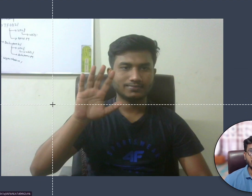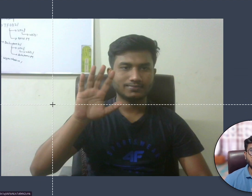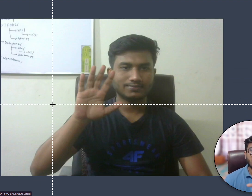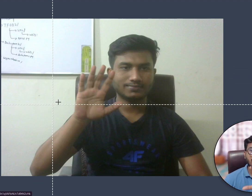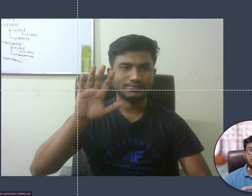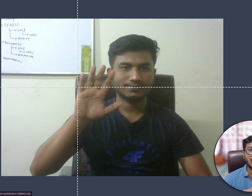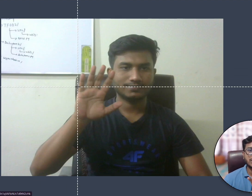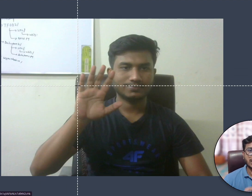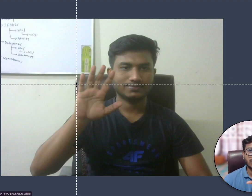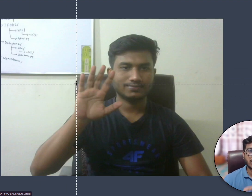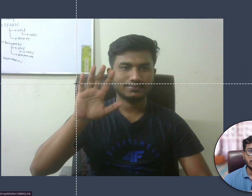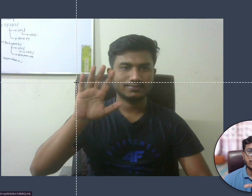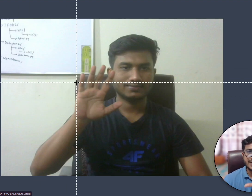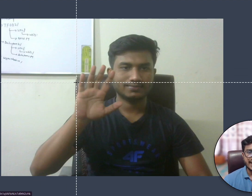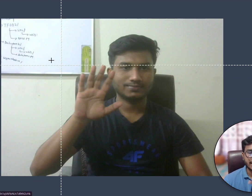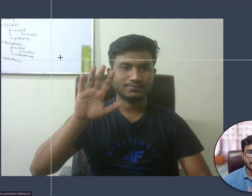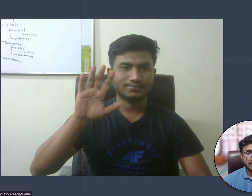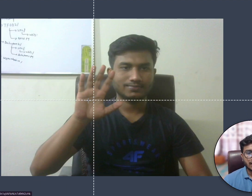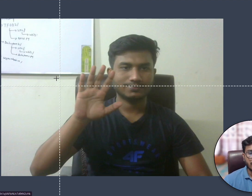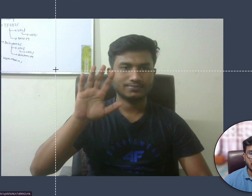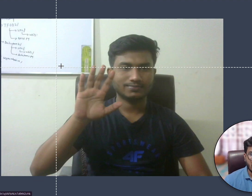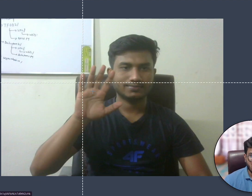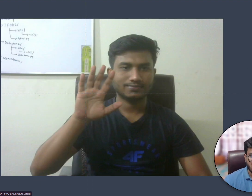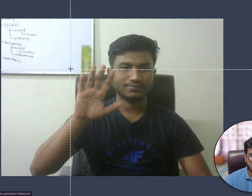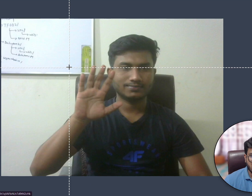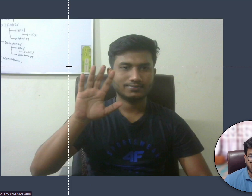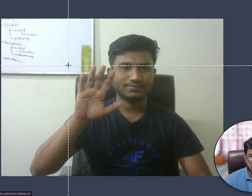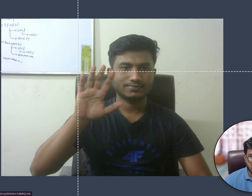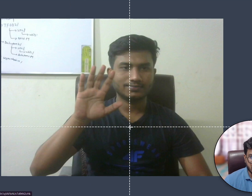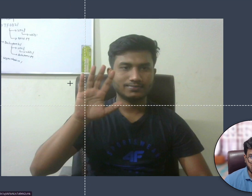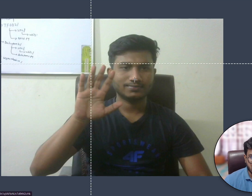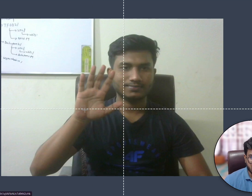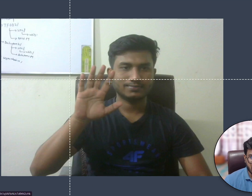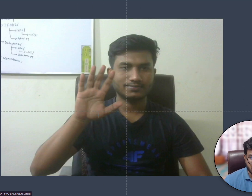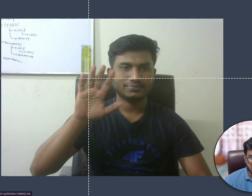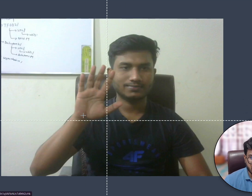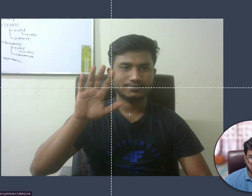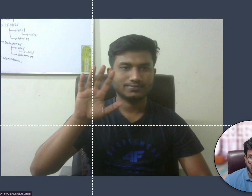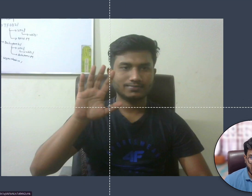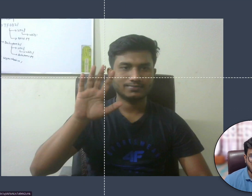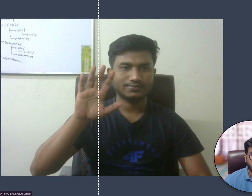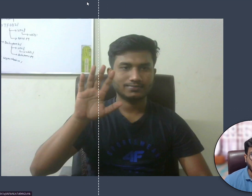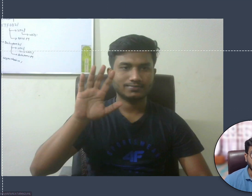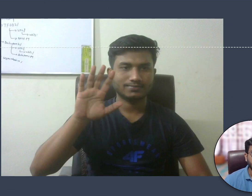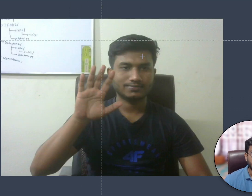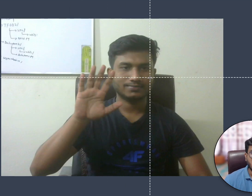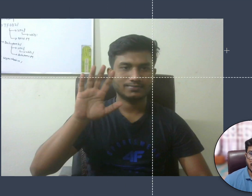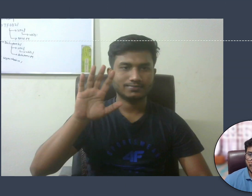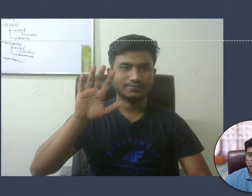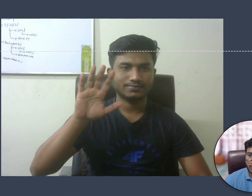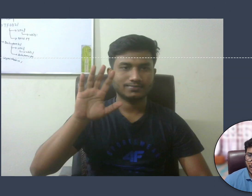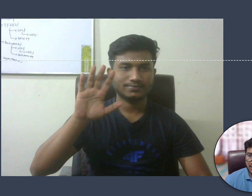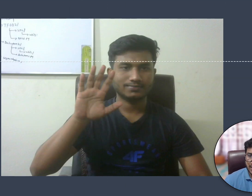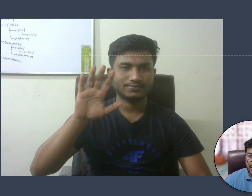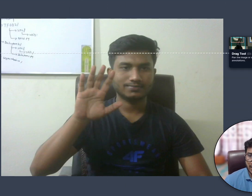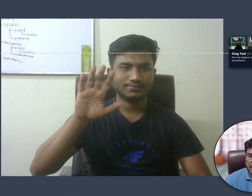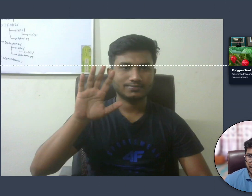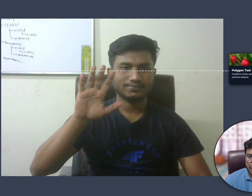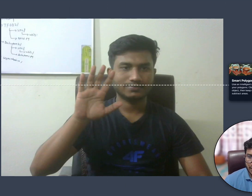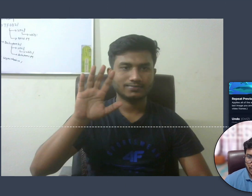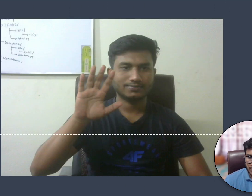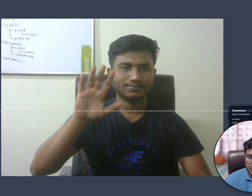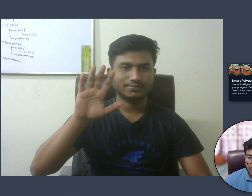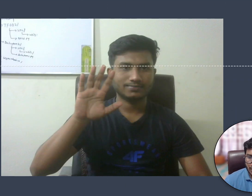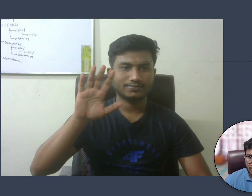have to select the part of the object you want to detect. Now here I only want to detect this particular part, that means this particular hand part. Now what I have to do, right hand side you